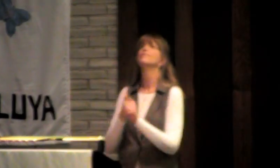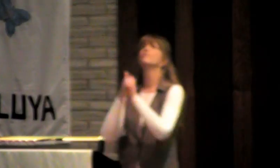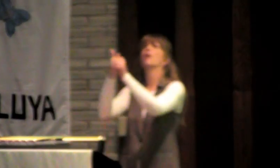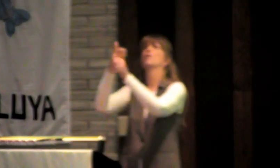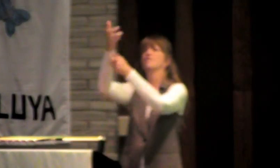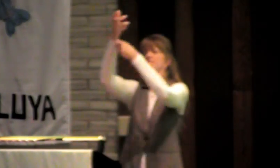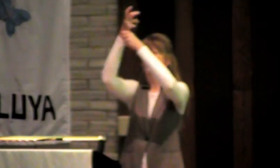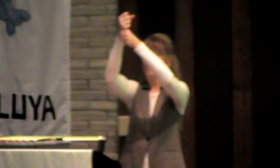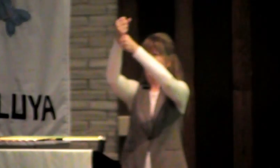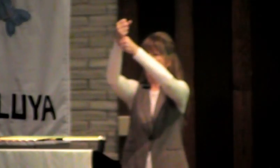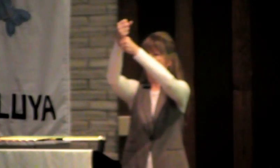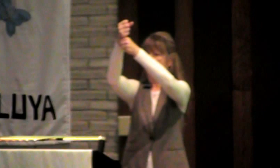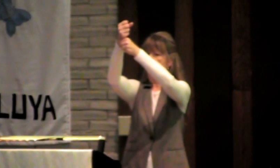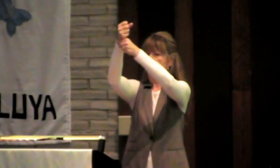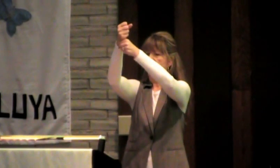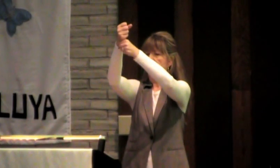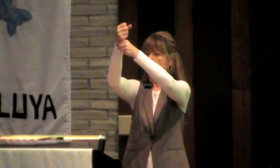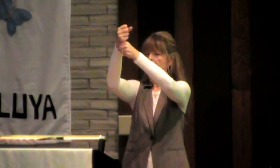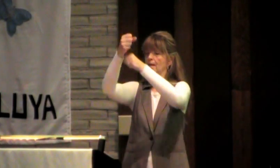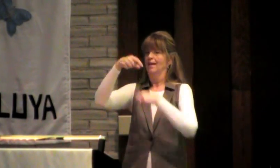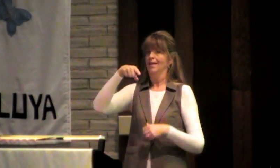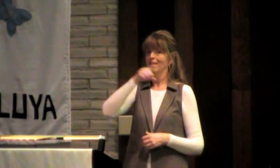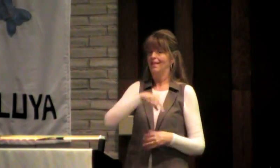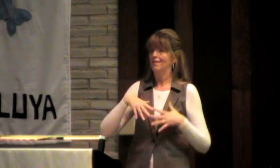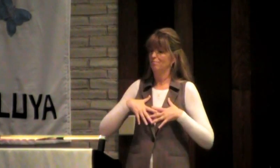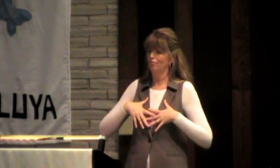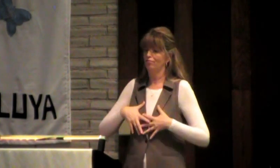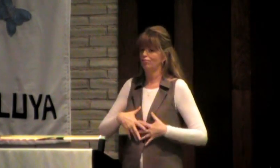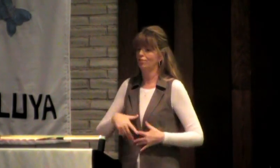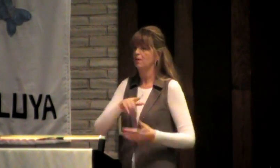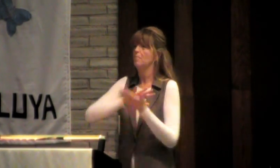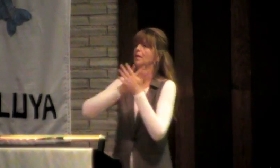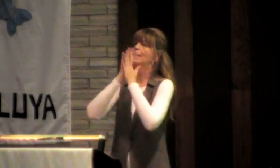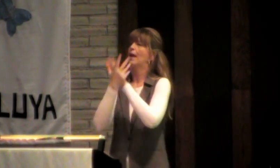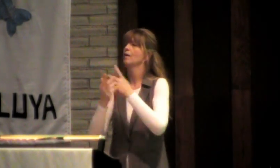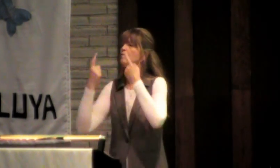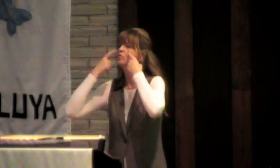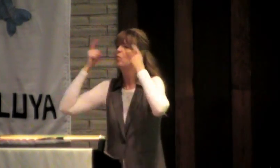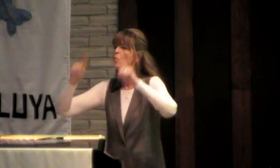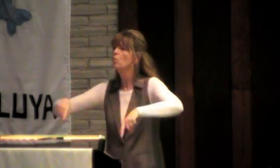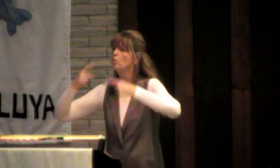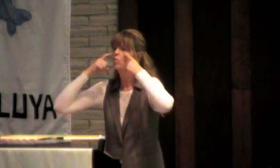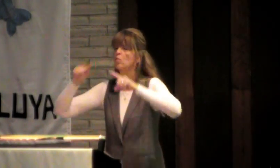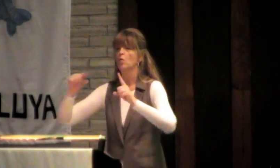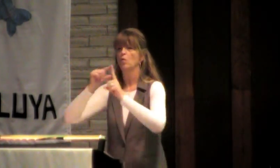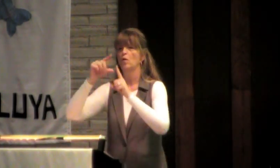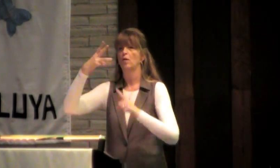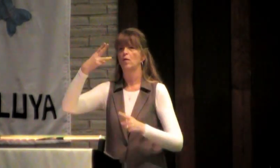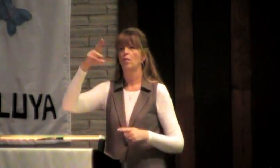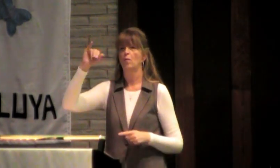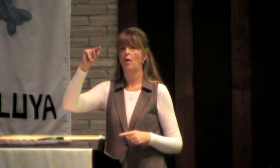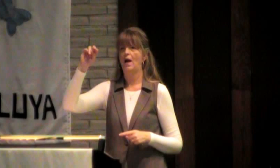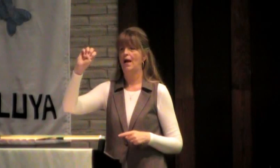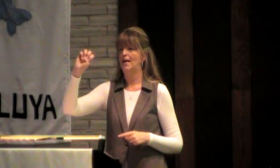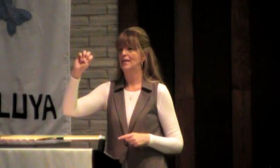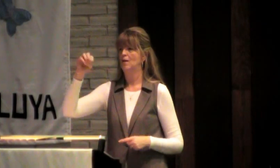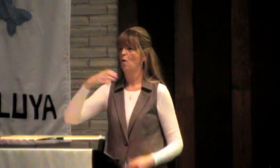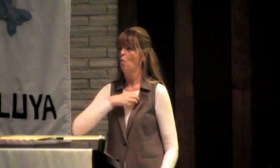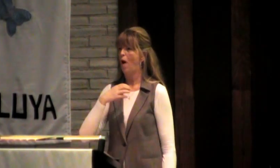not, you know, live to follow and have faith in God. They were worn out and they started crying and